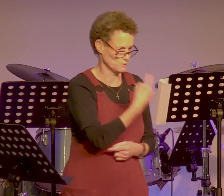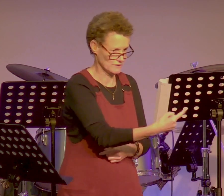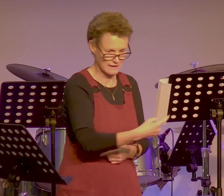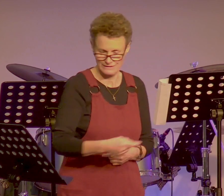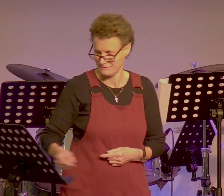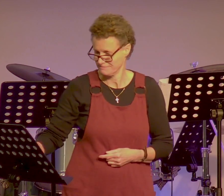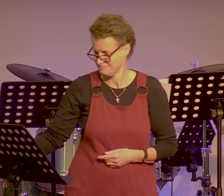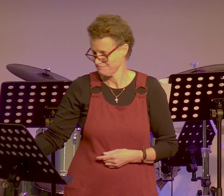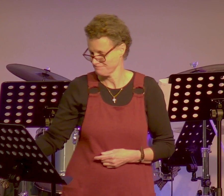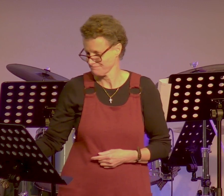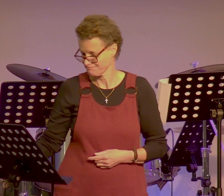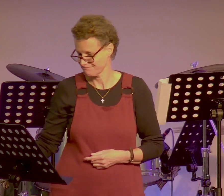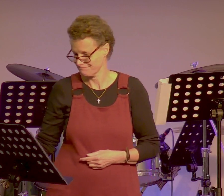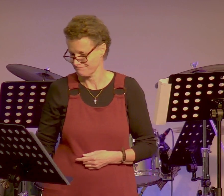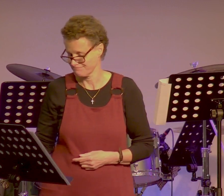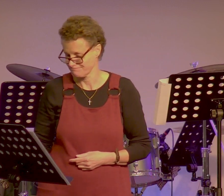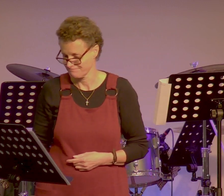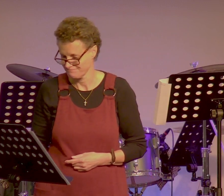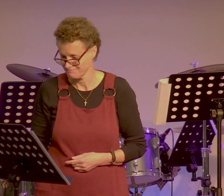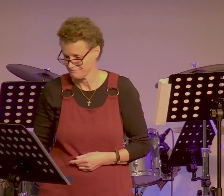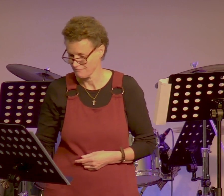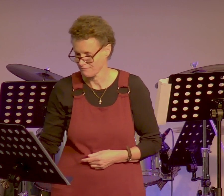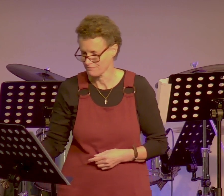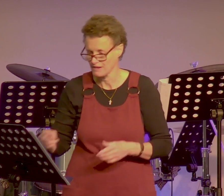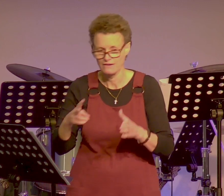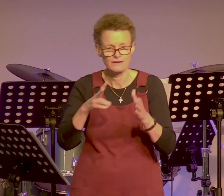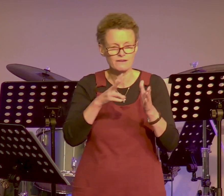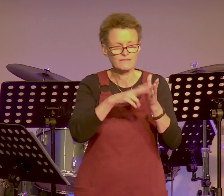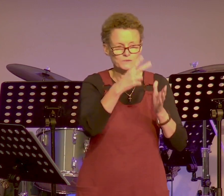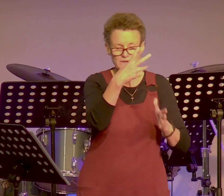And they missed what God wanted to say to them.